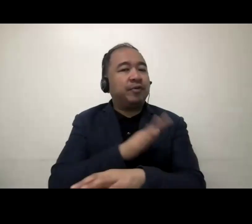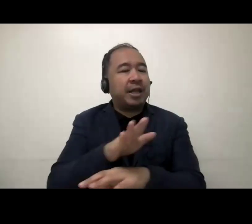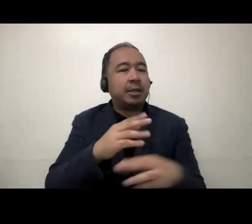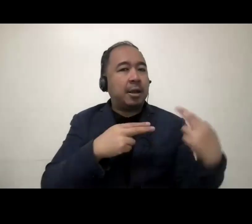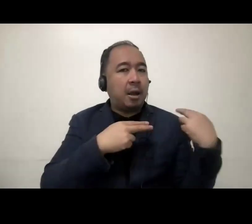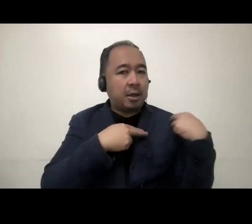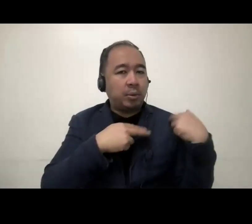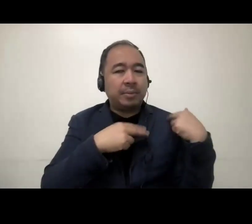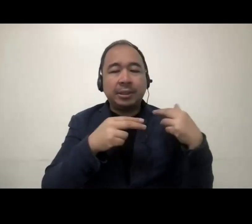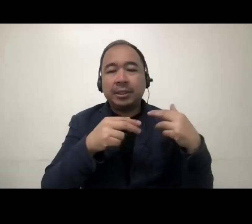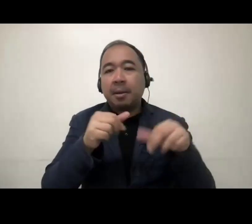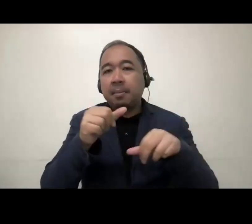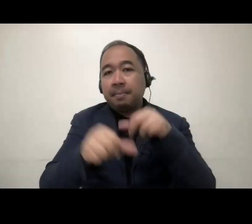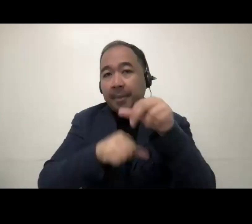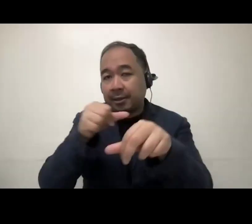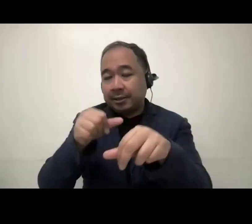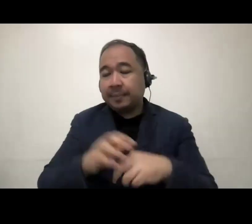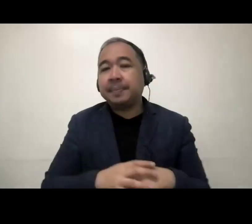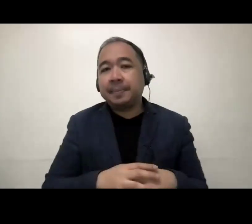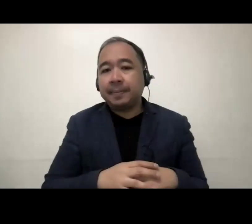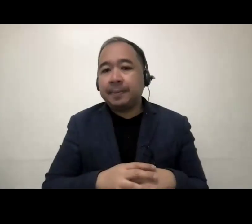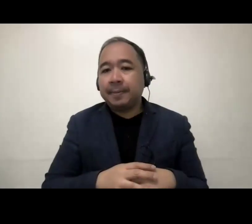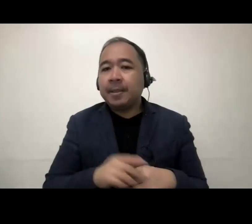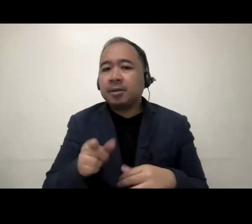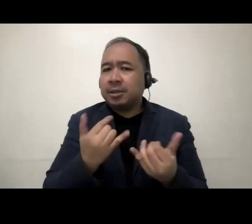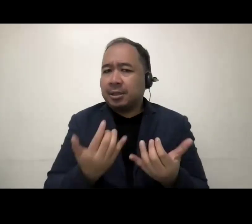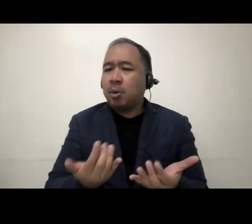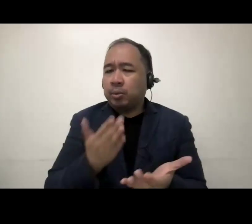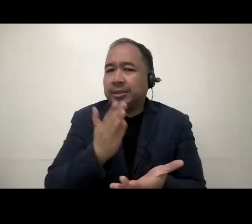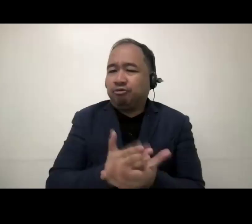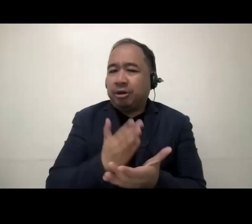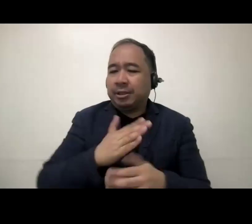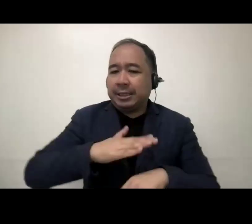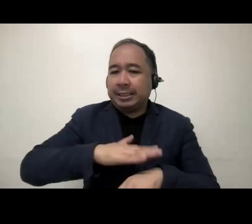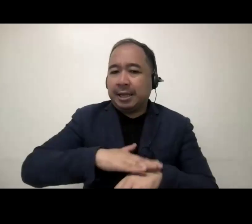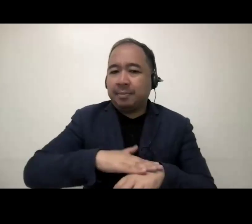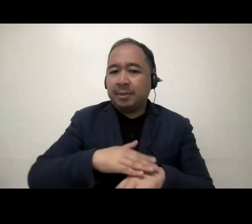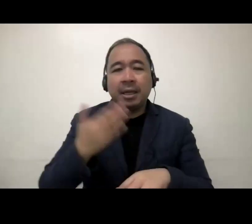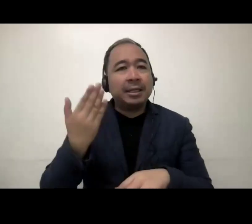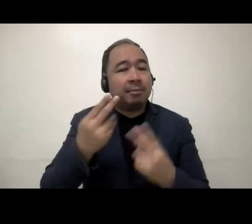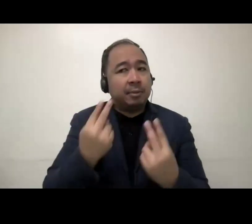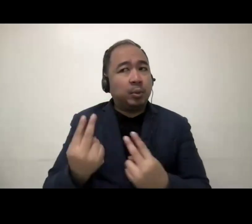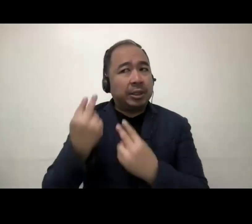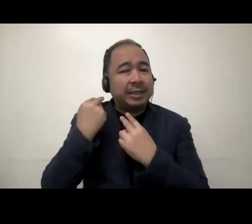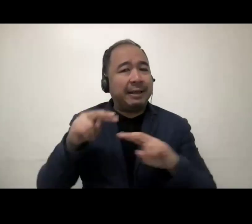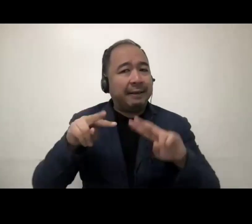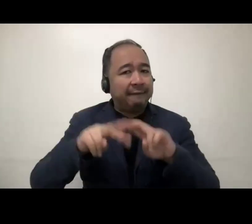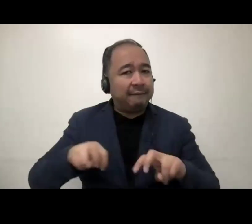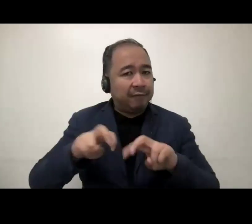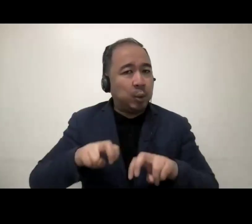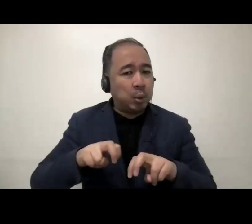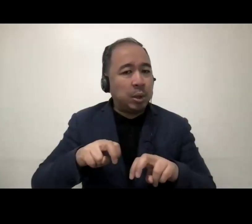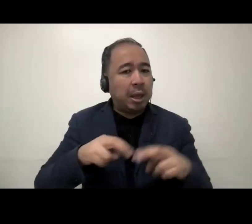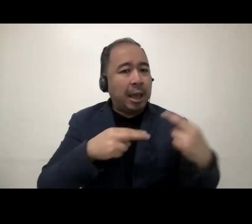do this. The last time we reviewed the accountability mechanism was in 2012. Things